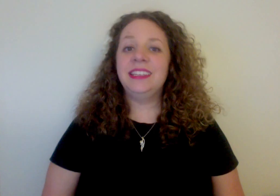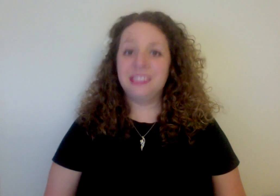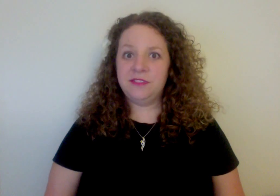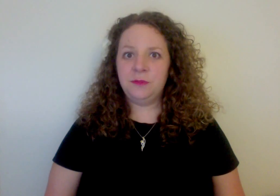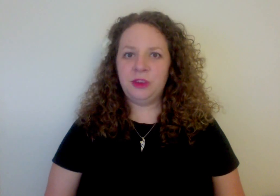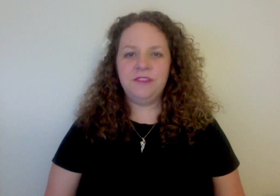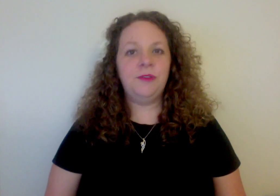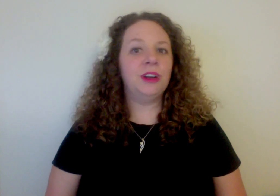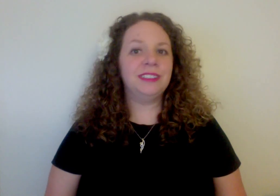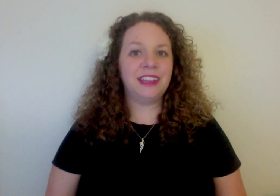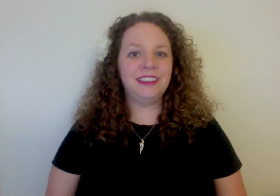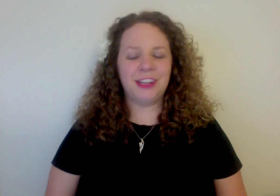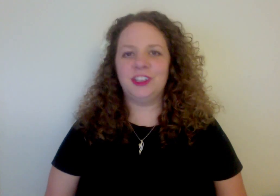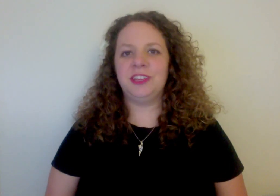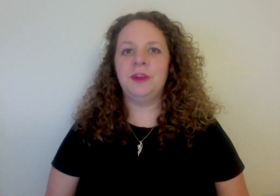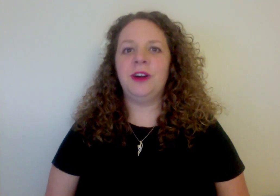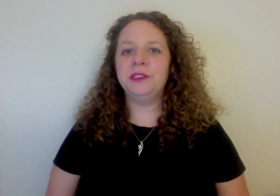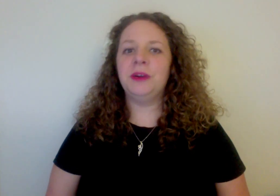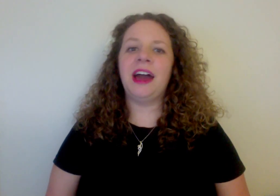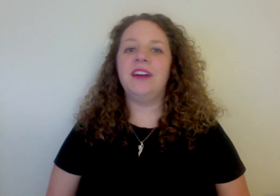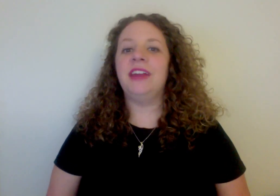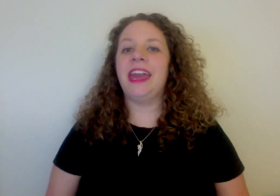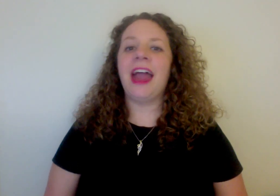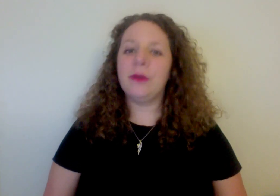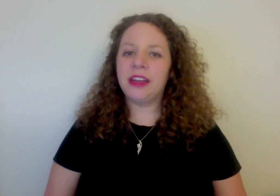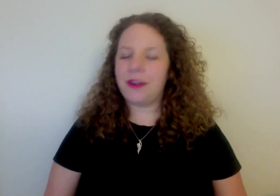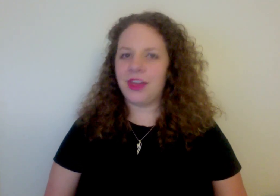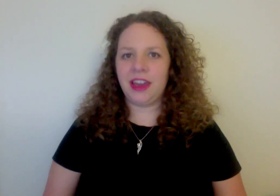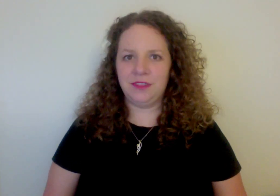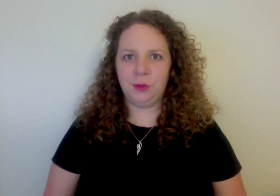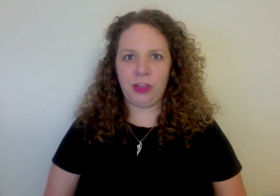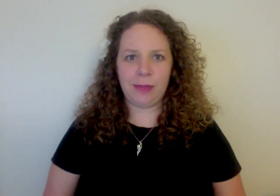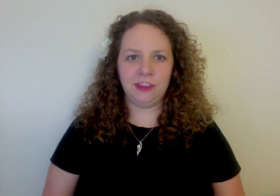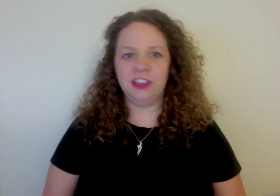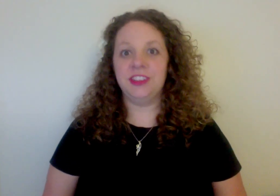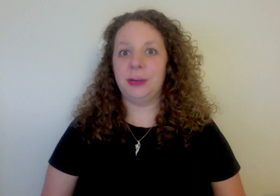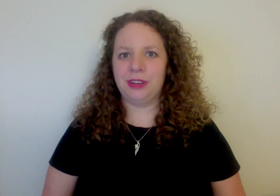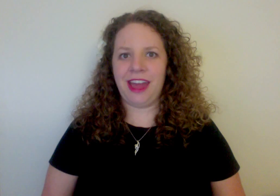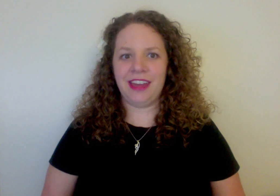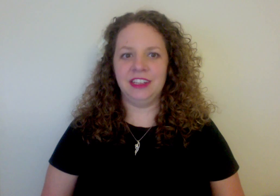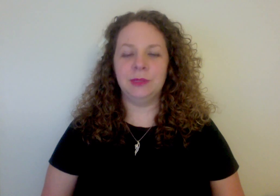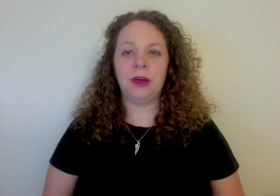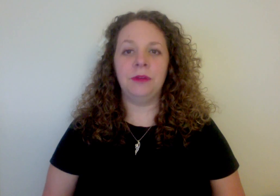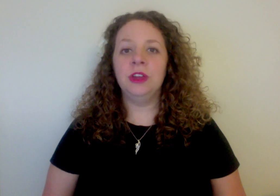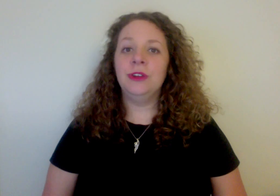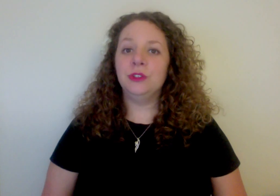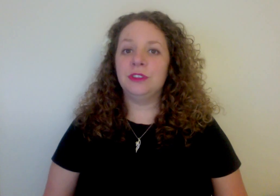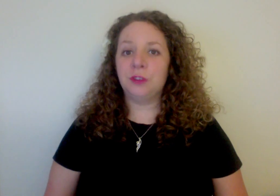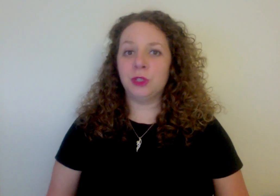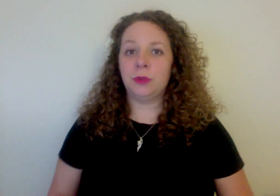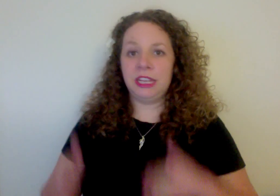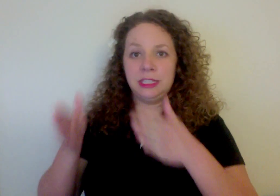In 7.4 Signing Naturally, we also have a How I Got the Item vocabulary that I want to add in as well. So the first one is